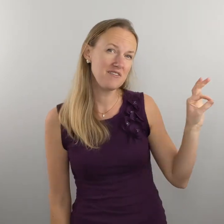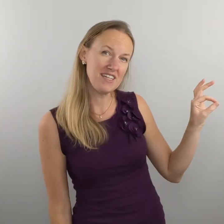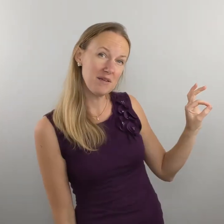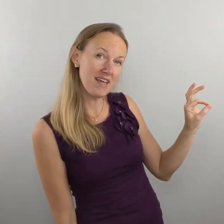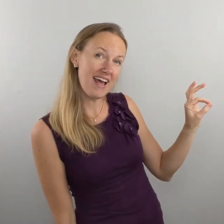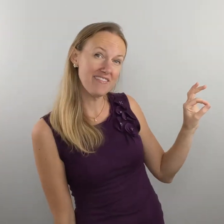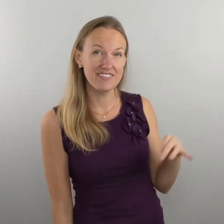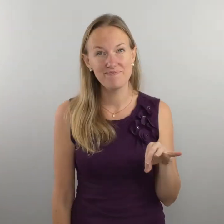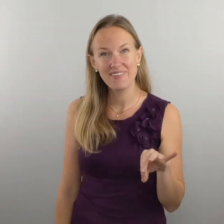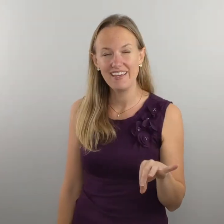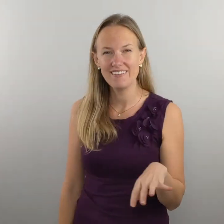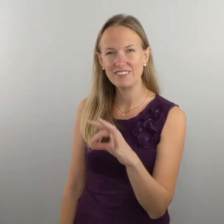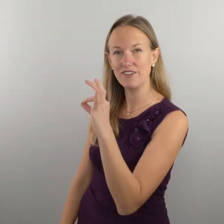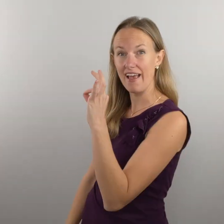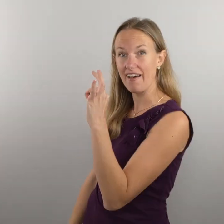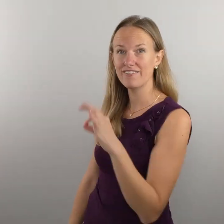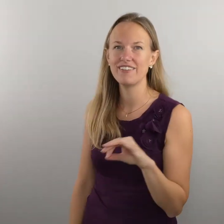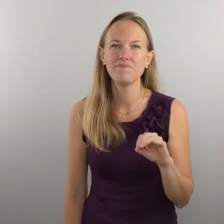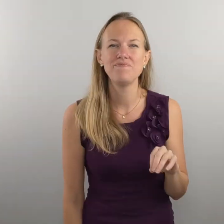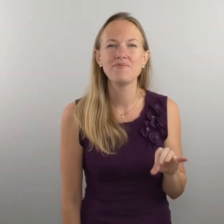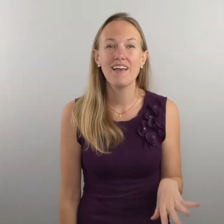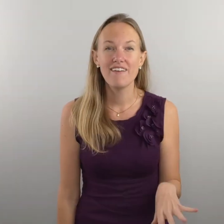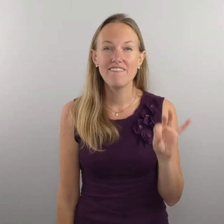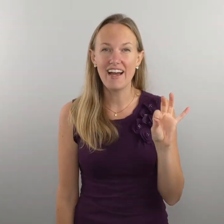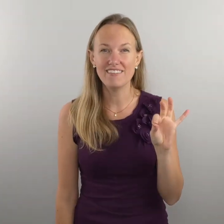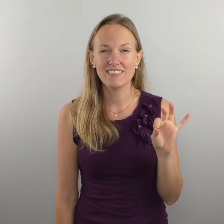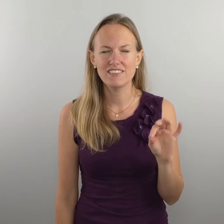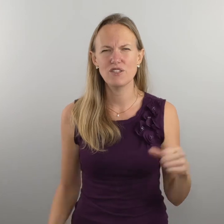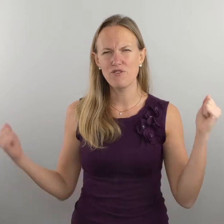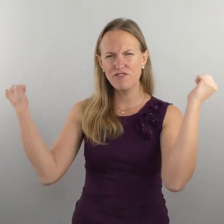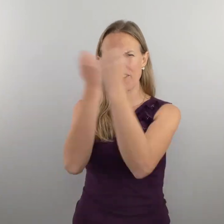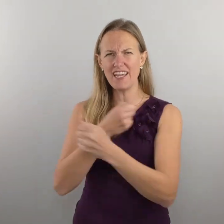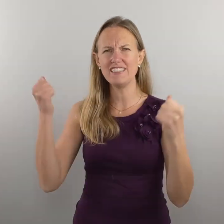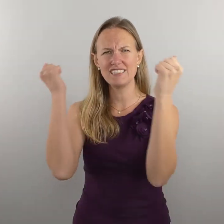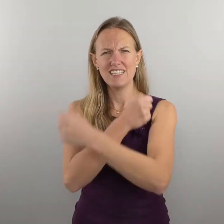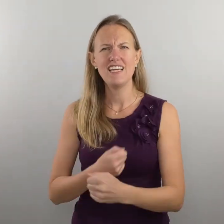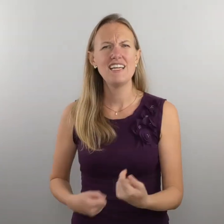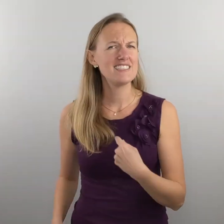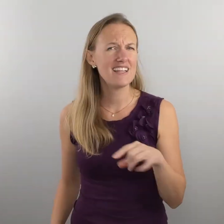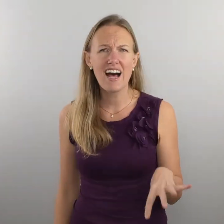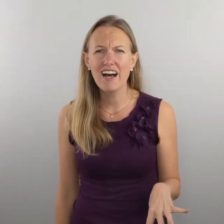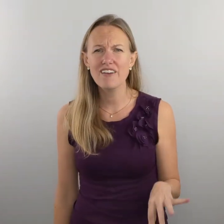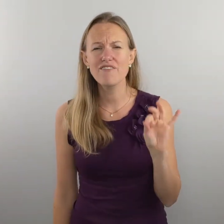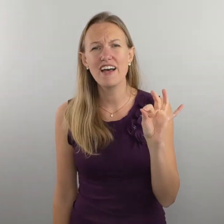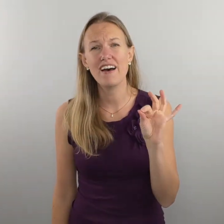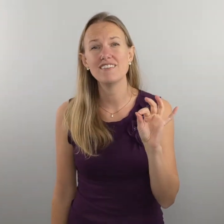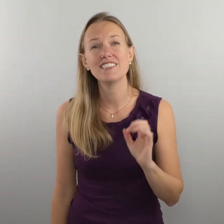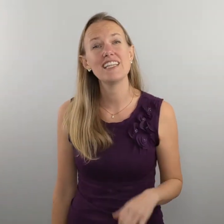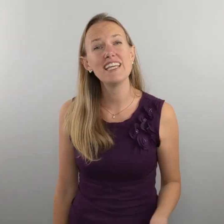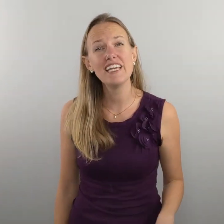conveniently make an F, okay? Or sorry, F. Found. So fights till I'm found, leaves